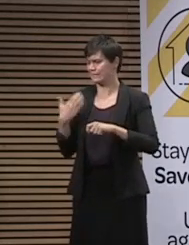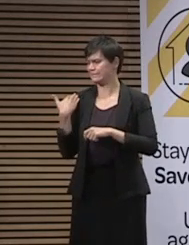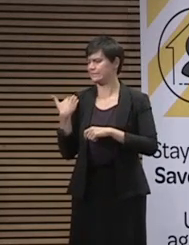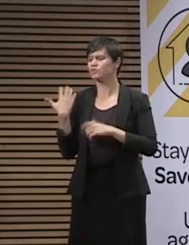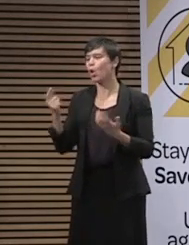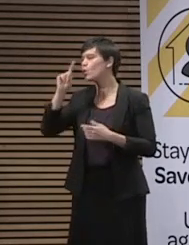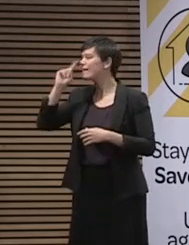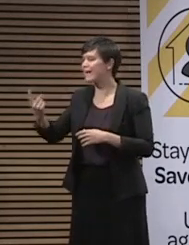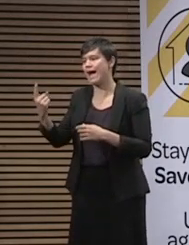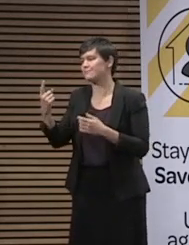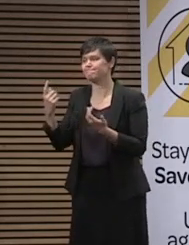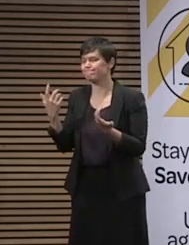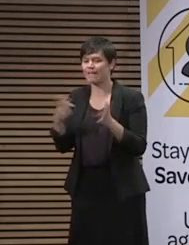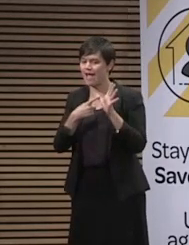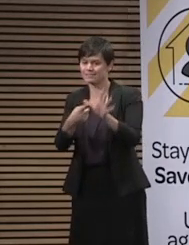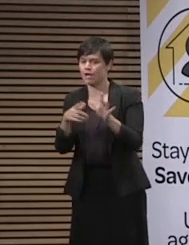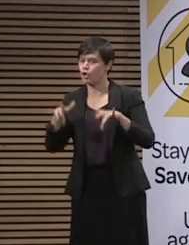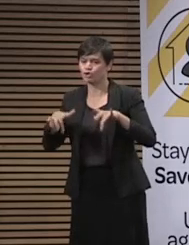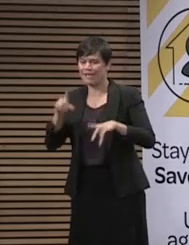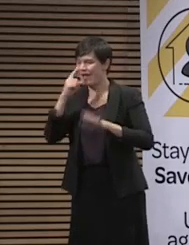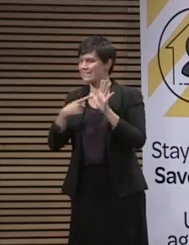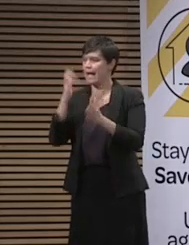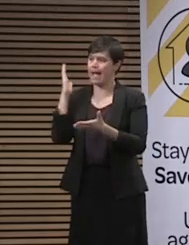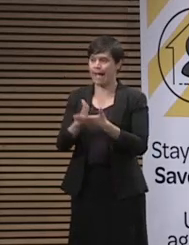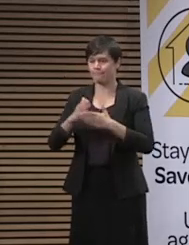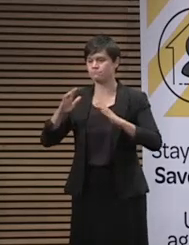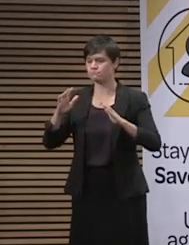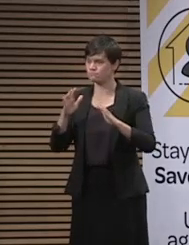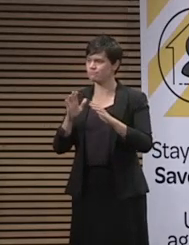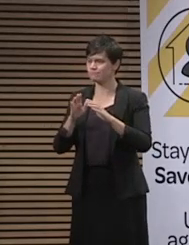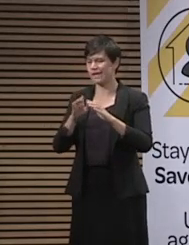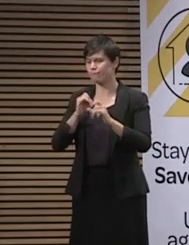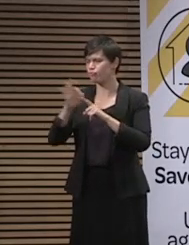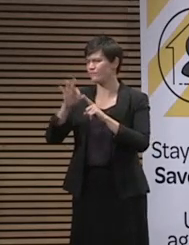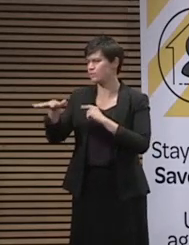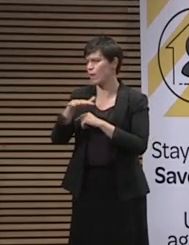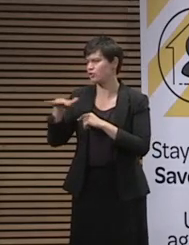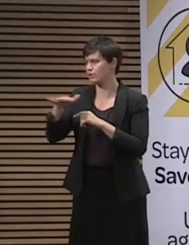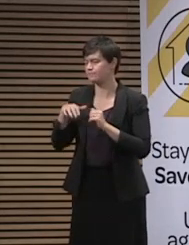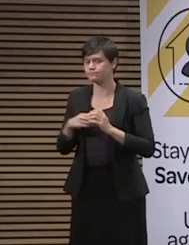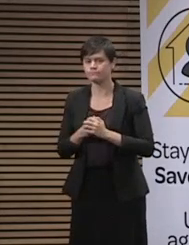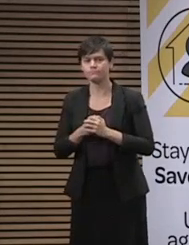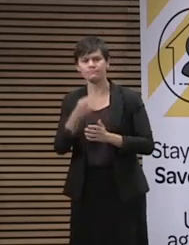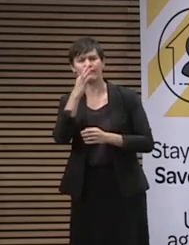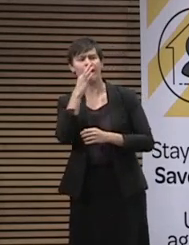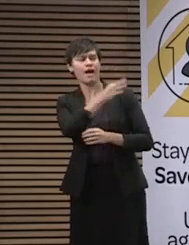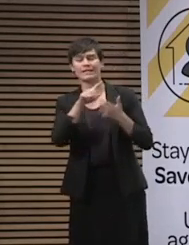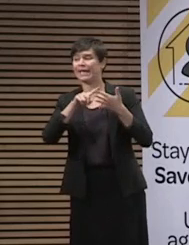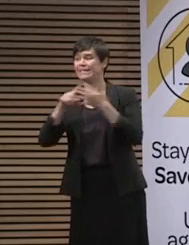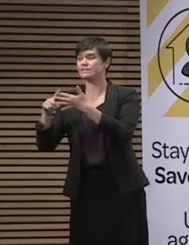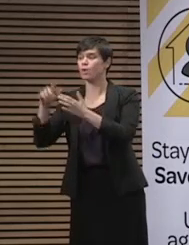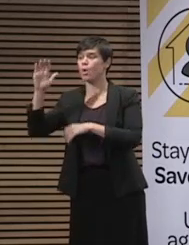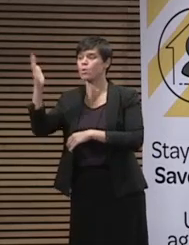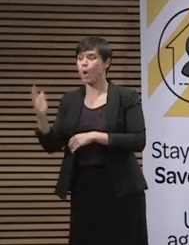any conclusions yet. I'll come into the back. Yeah. Kia ora, Prime Minister. Kia ora. Taira Whiti Iwi have sent a letter,